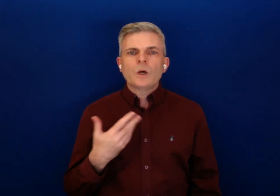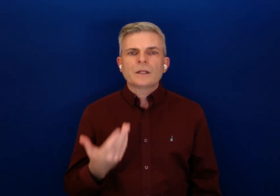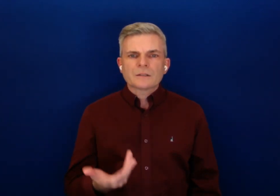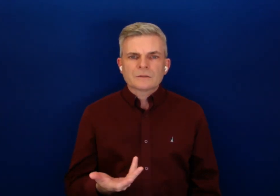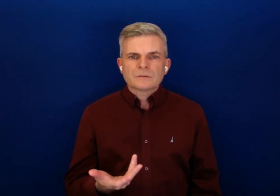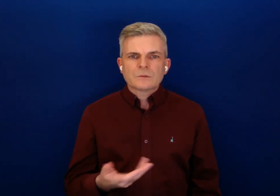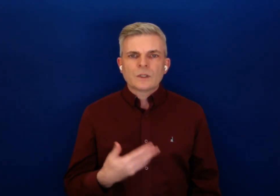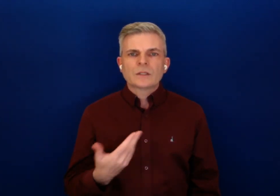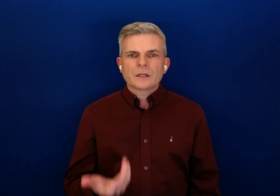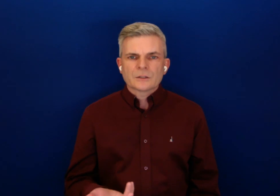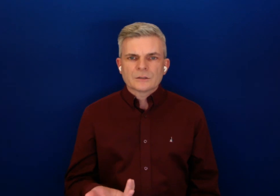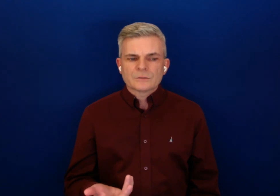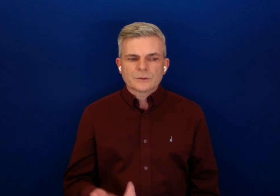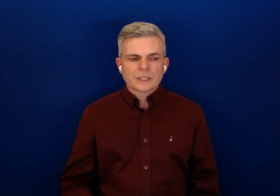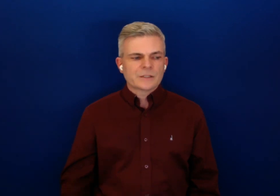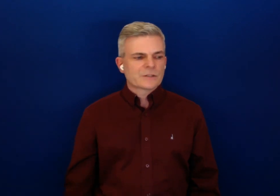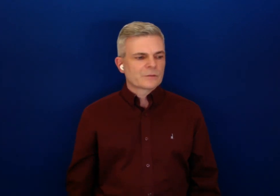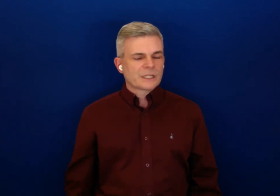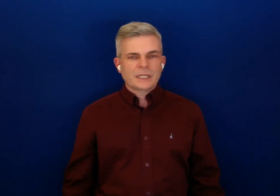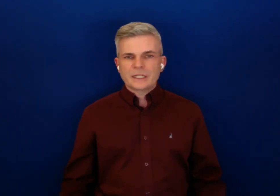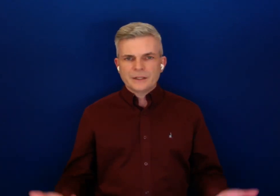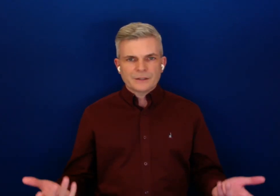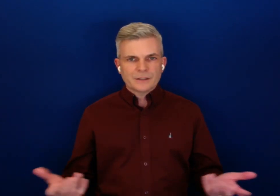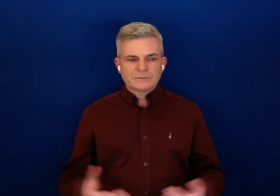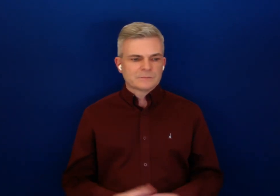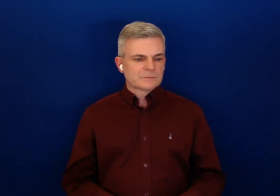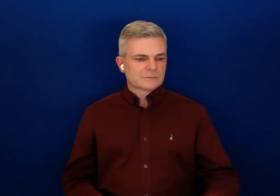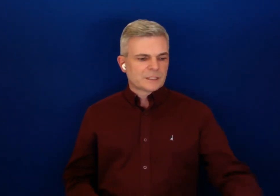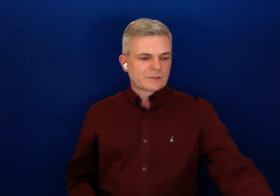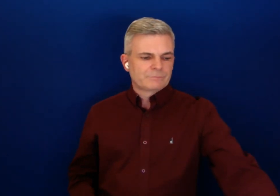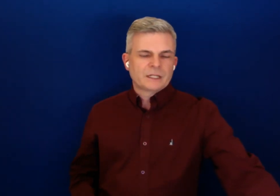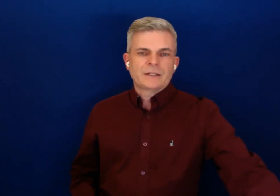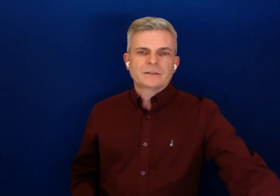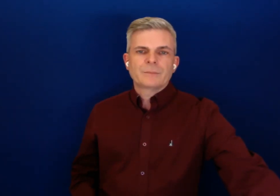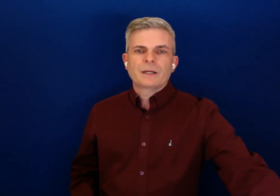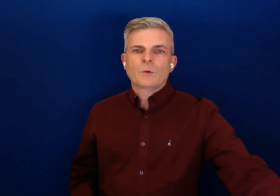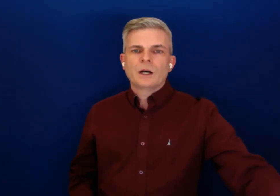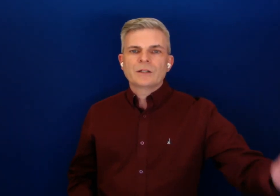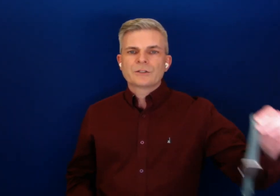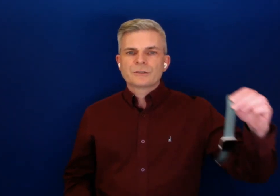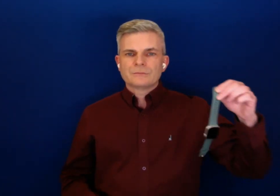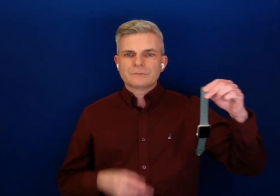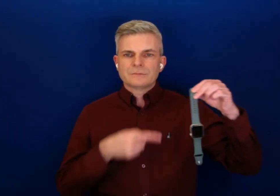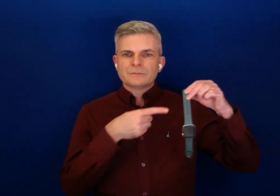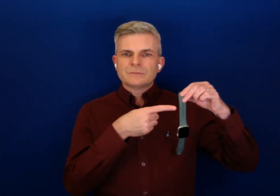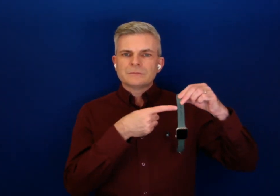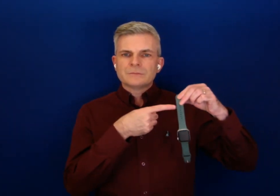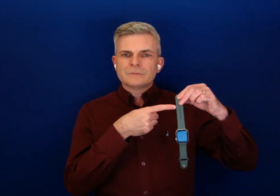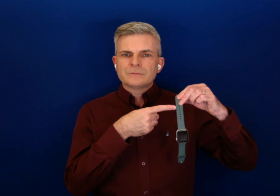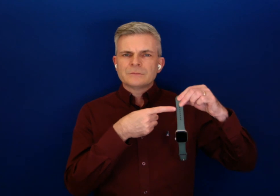what? What color? Okay, so take anything. I held up my watch.